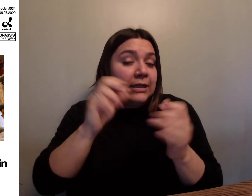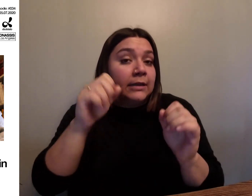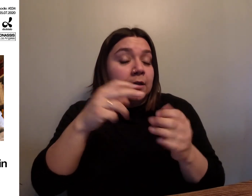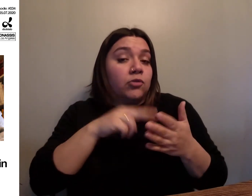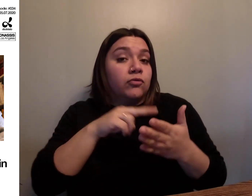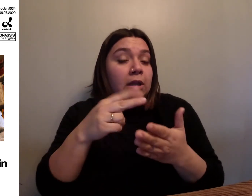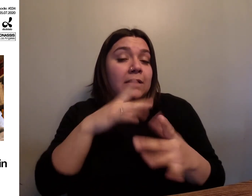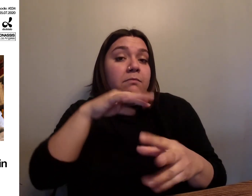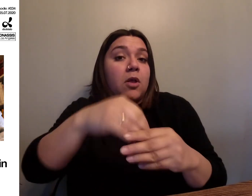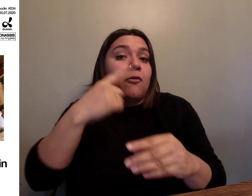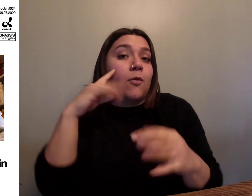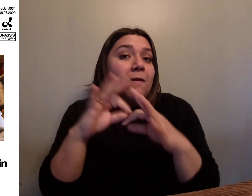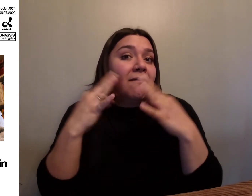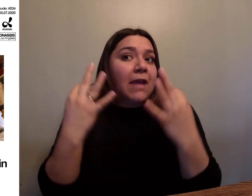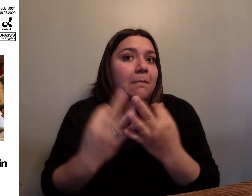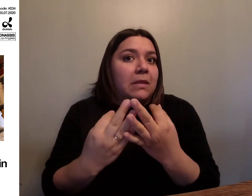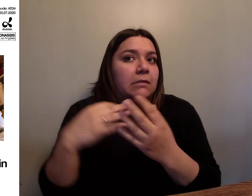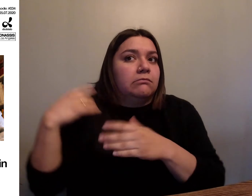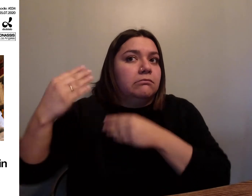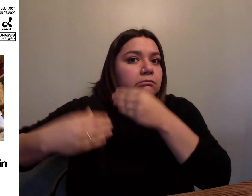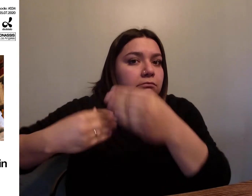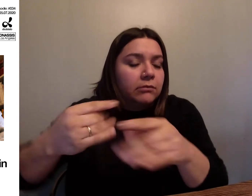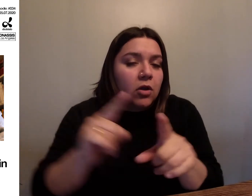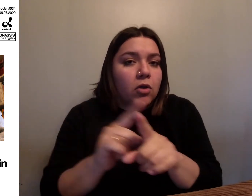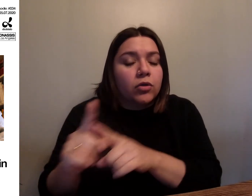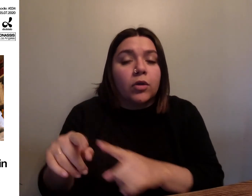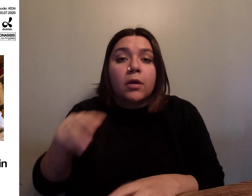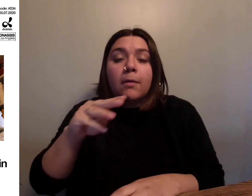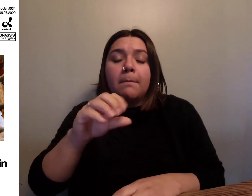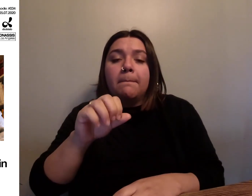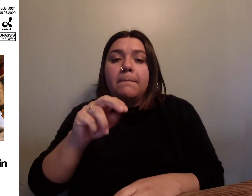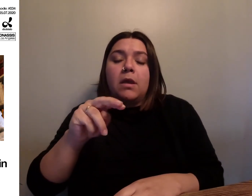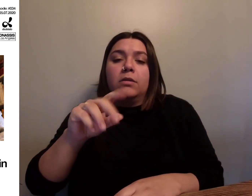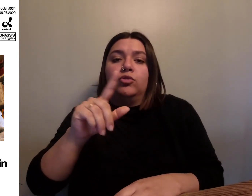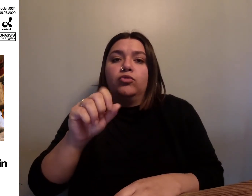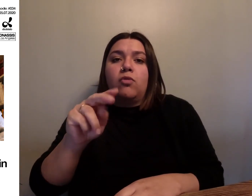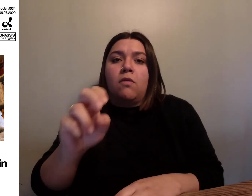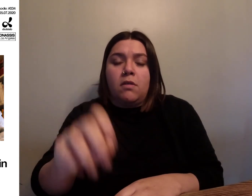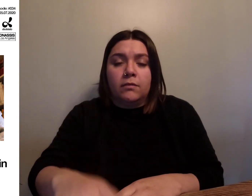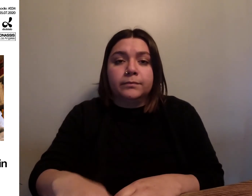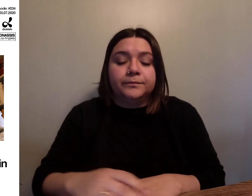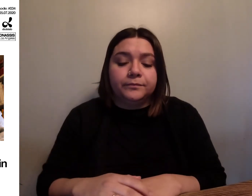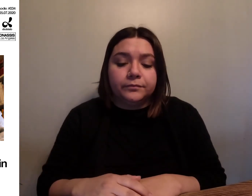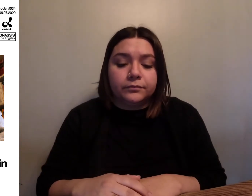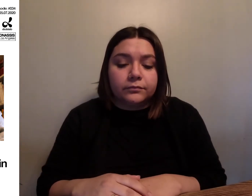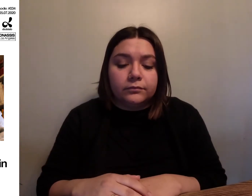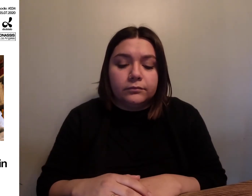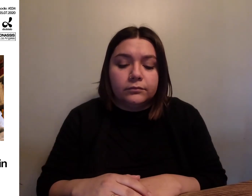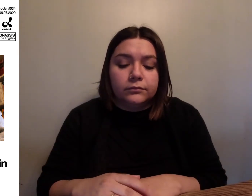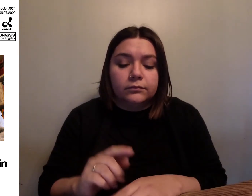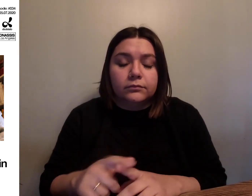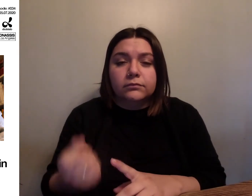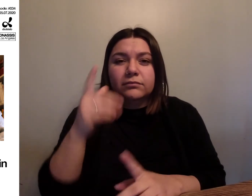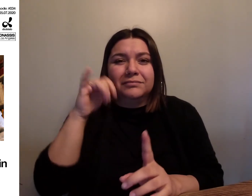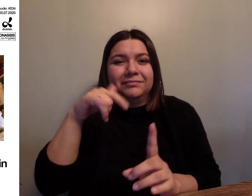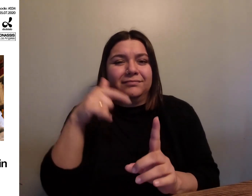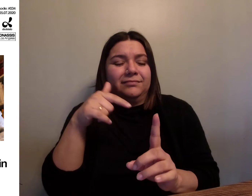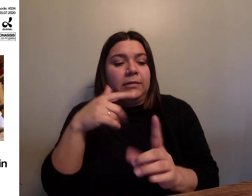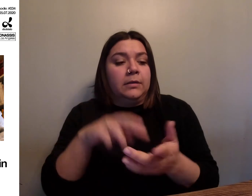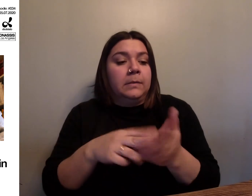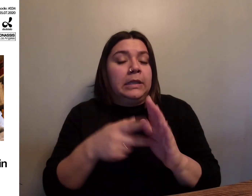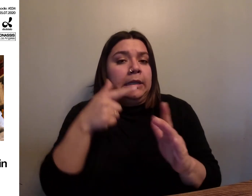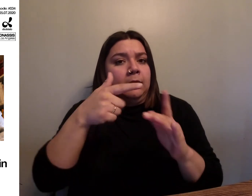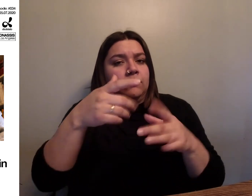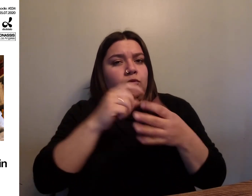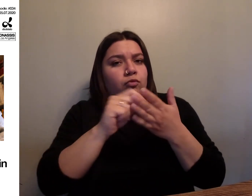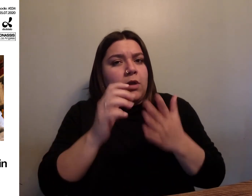it. It's part of family lore. Manzoni's Promessi Sposi, the betrothed. And